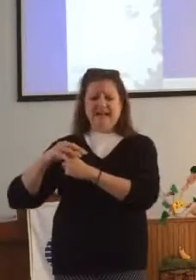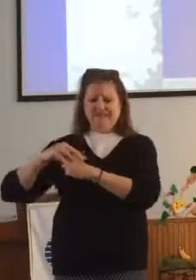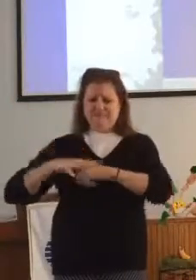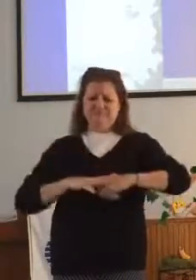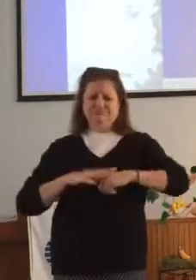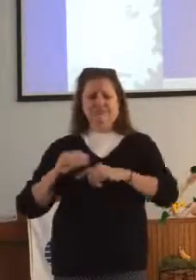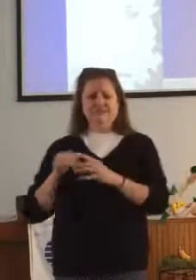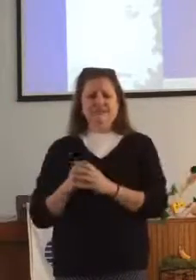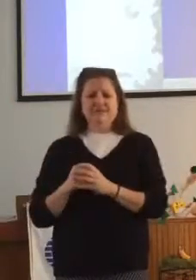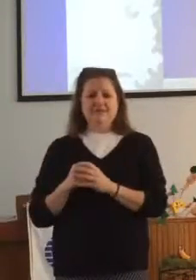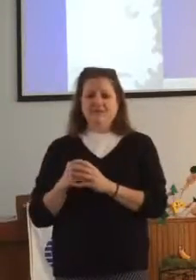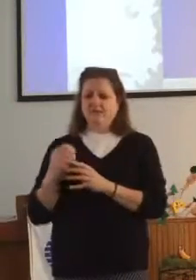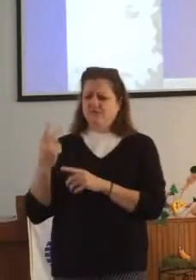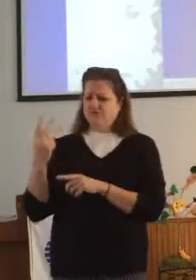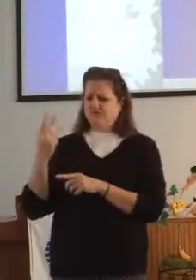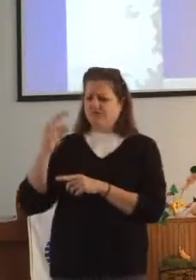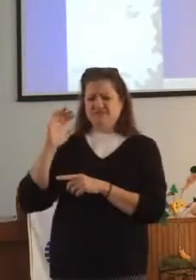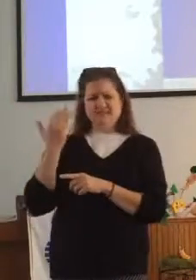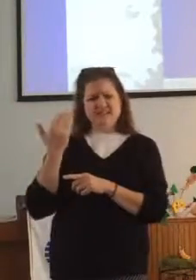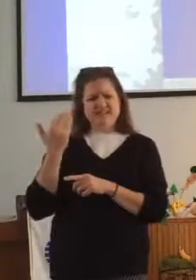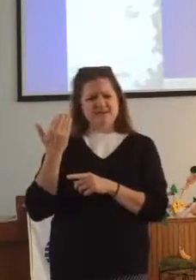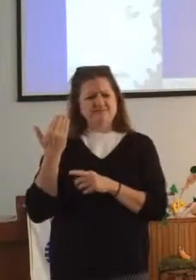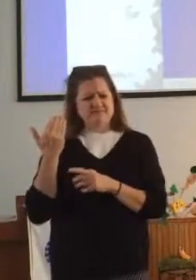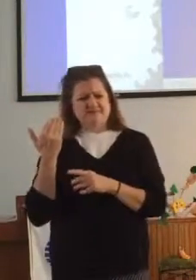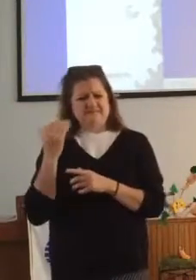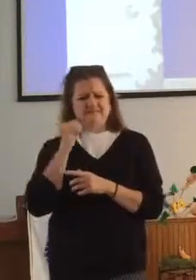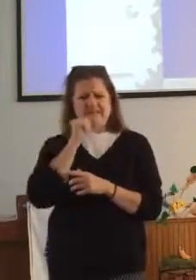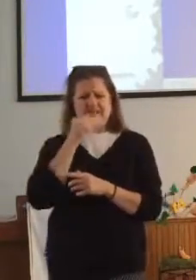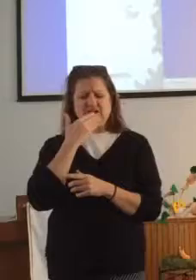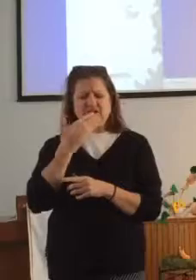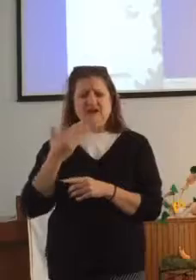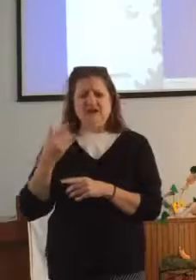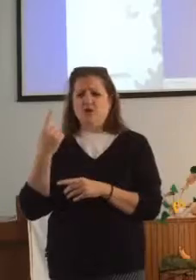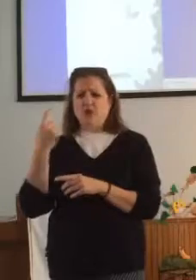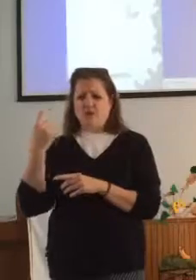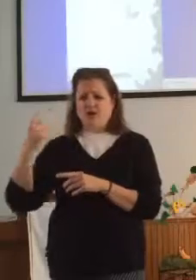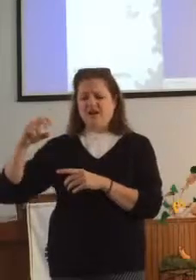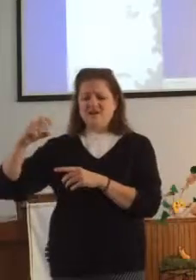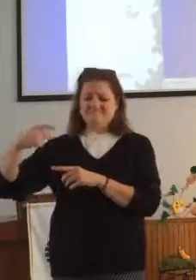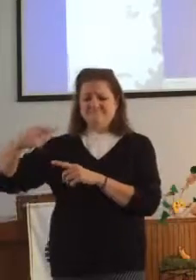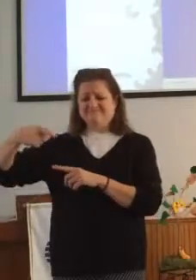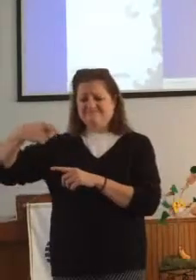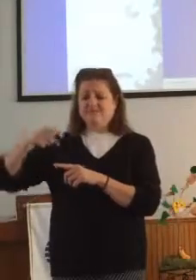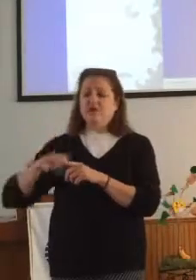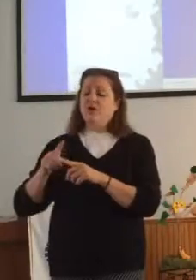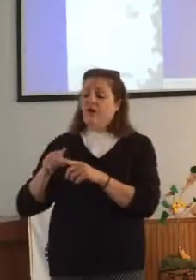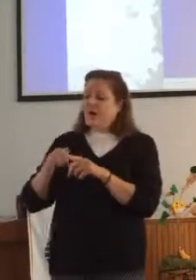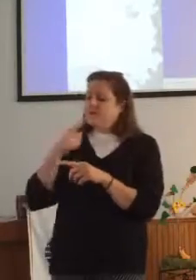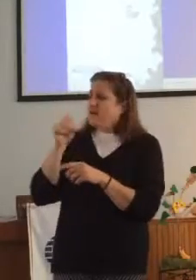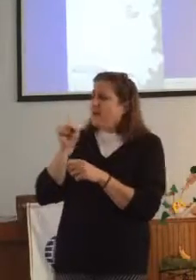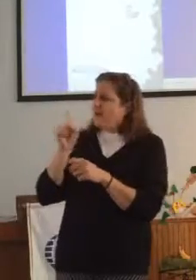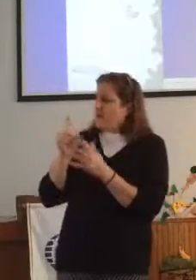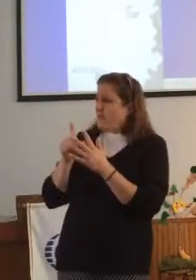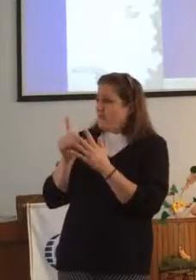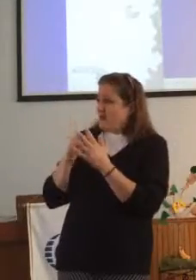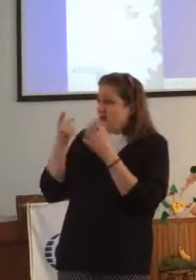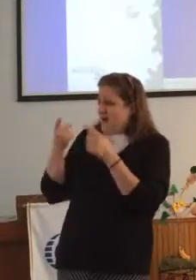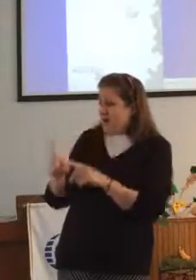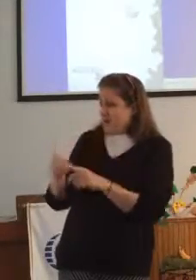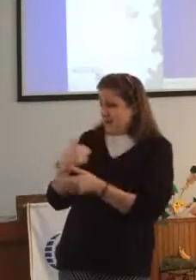2 seemed dead, but one still wiggled. Stripe whispered, "What happened? Can I